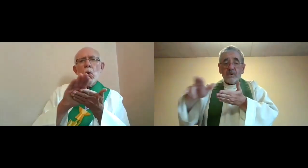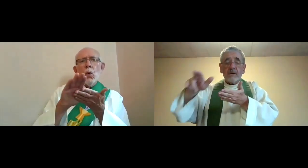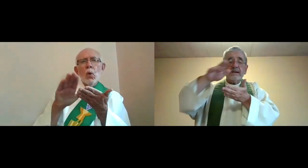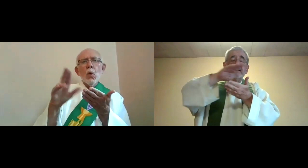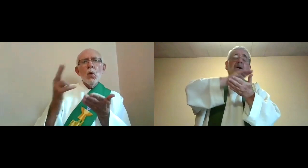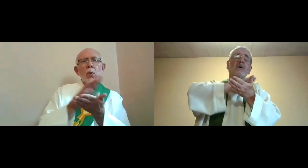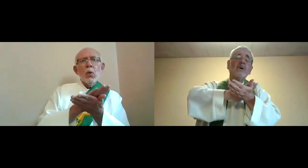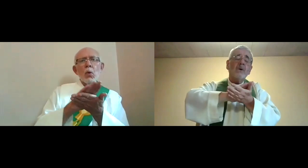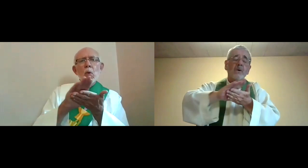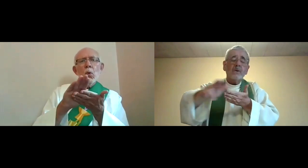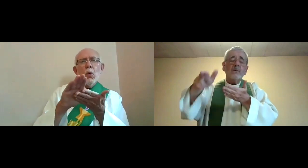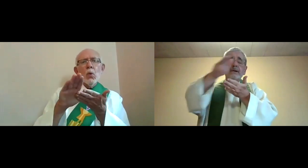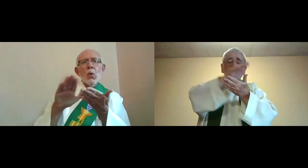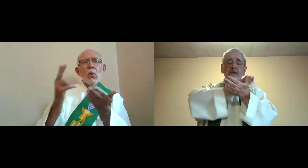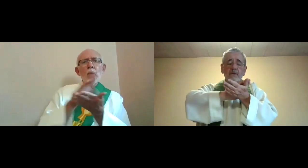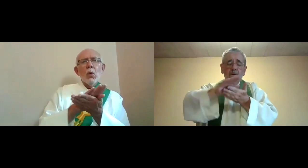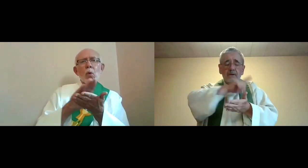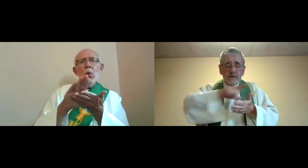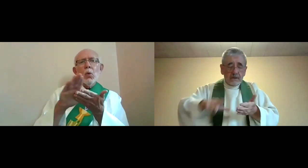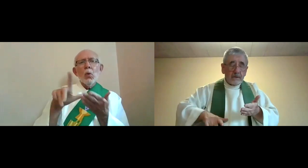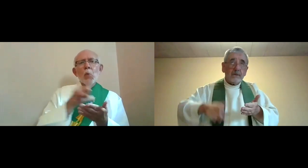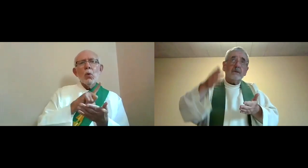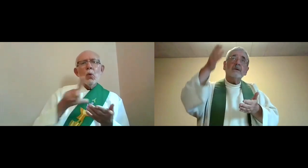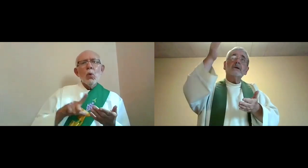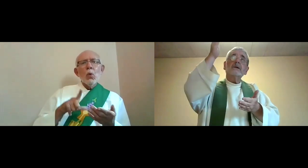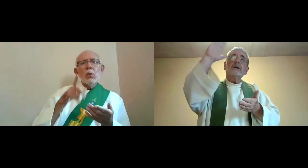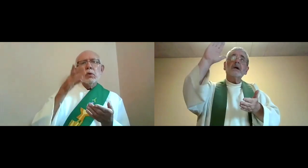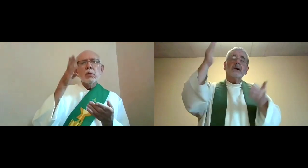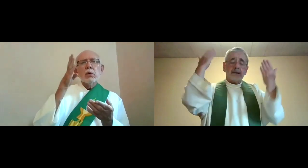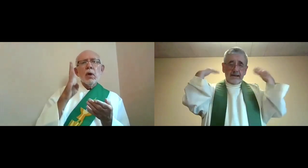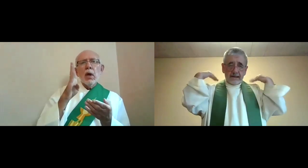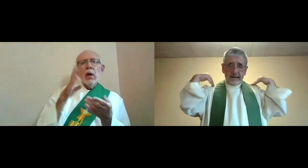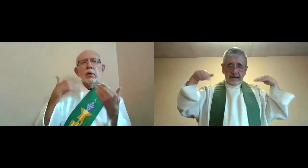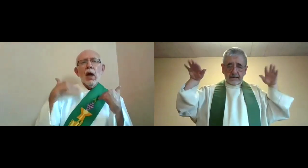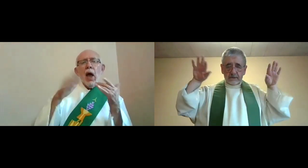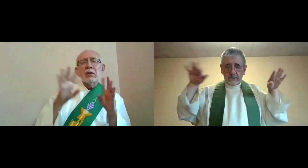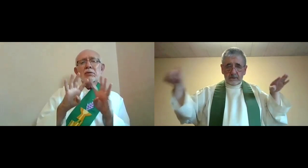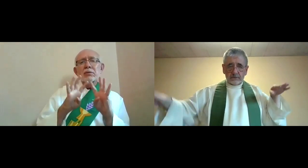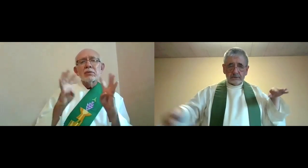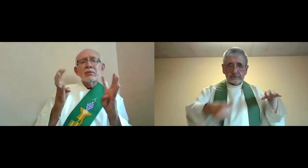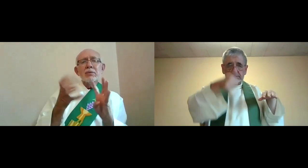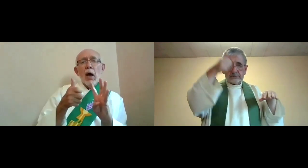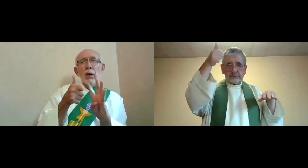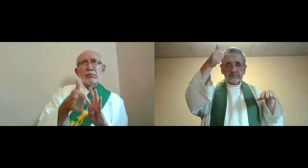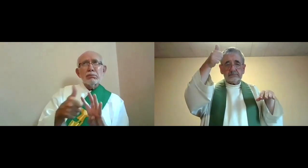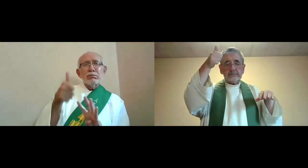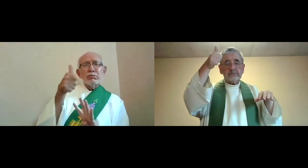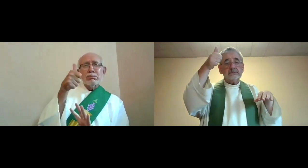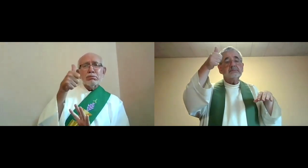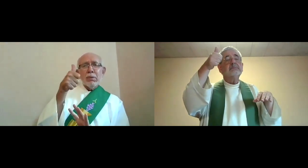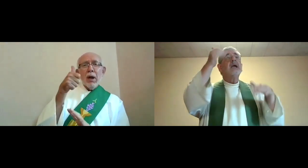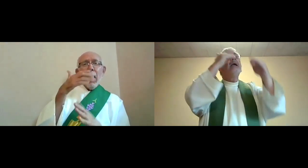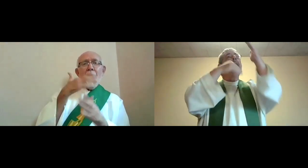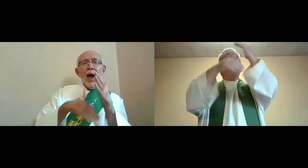Holy, holy, holy, Lord God of hosts, heaven and earth